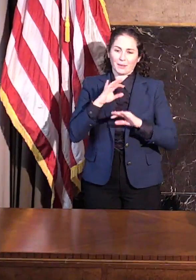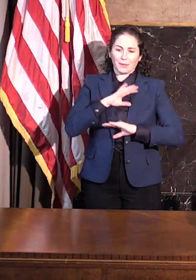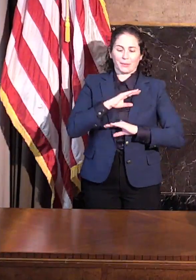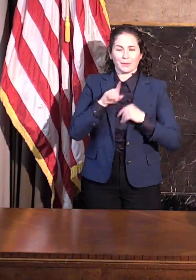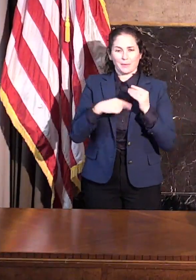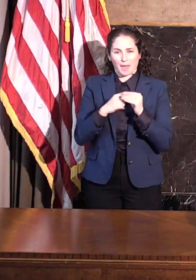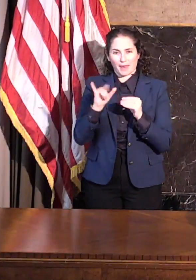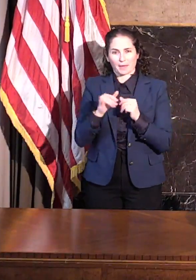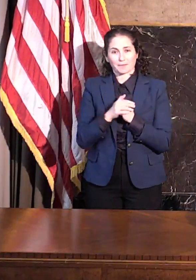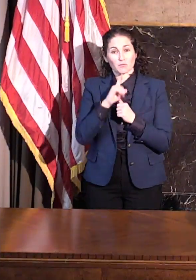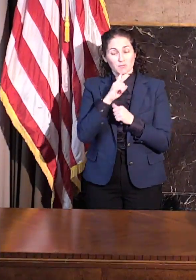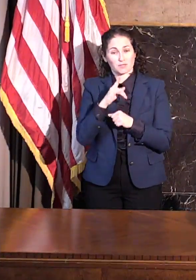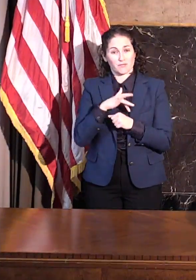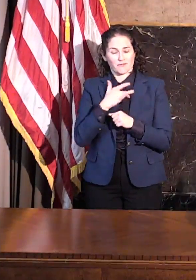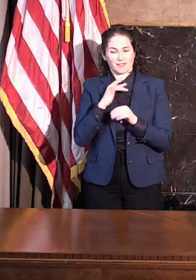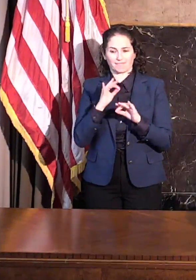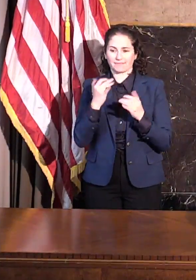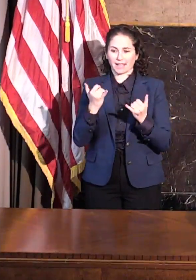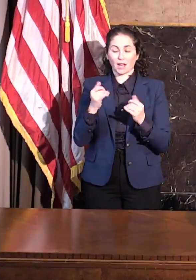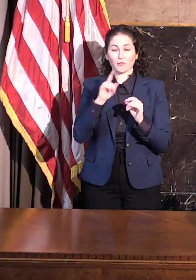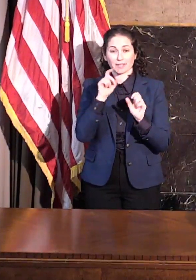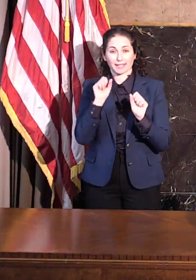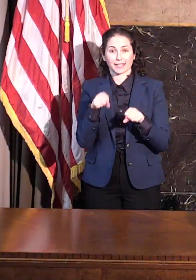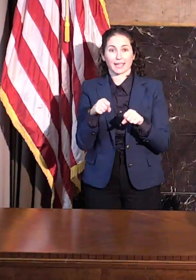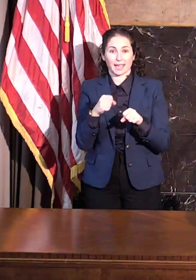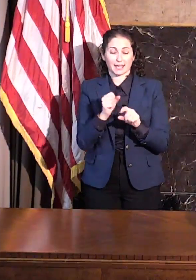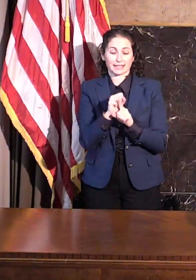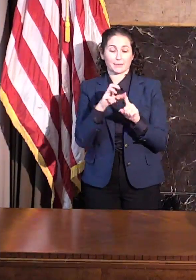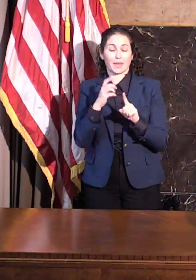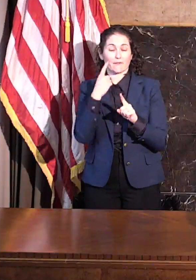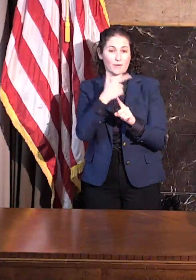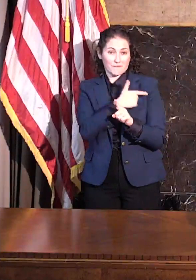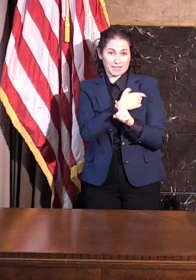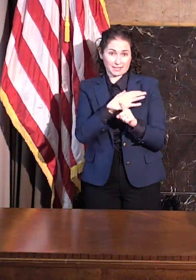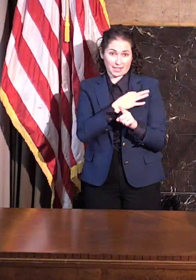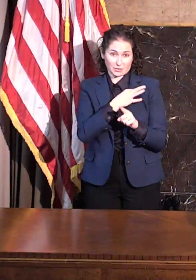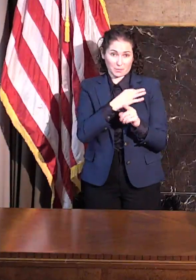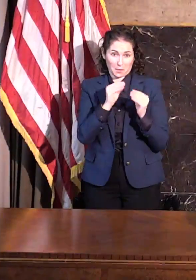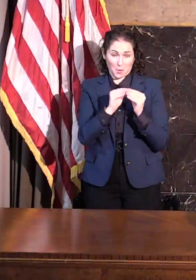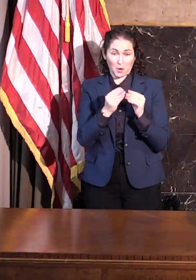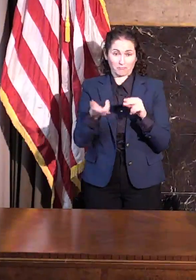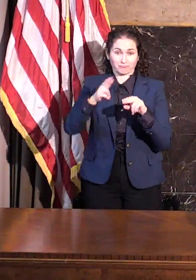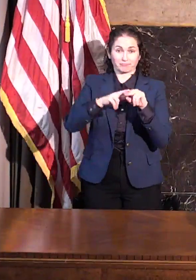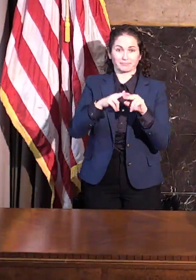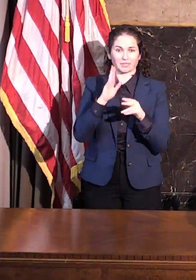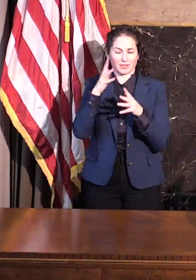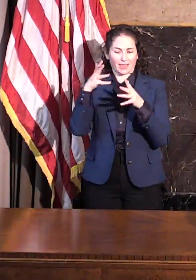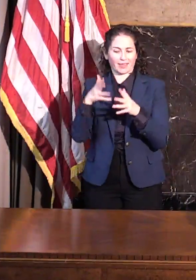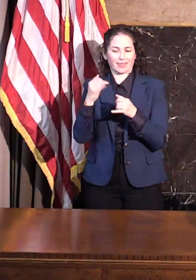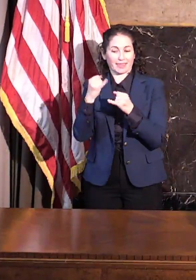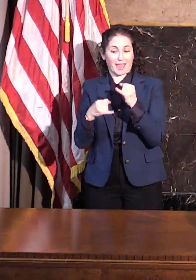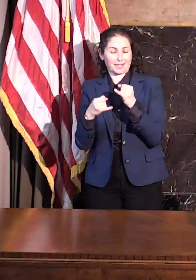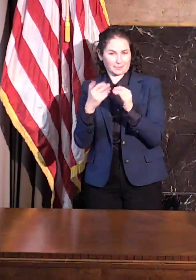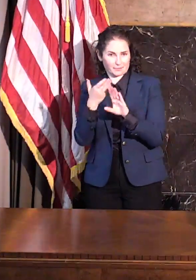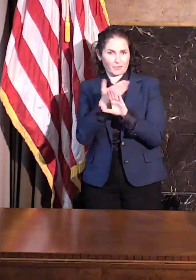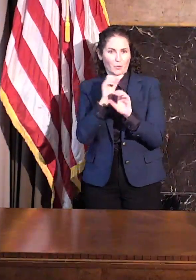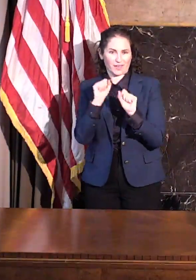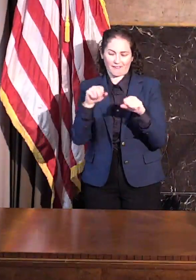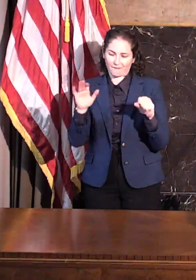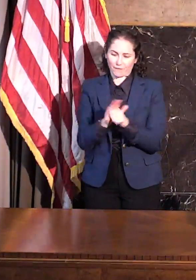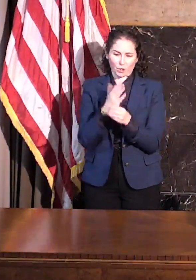people most likely to suffer complications if they get infected with COVID, we have now seen a commensurate reduction in